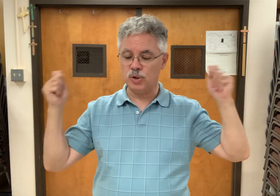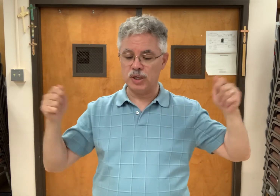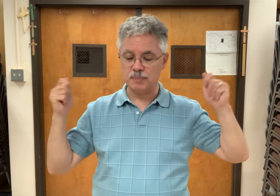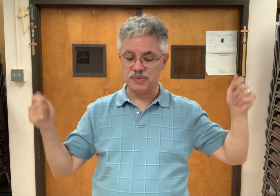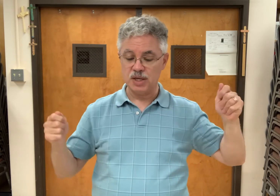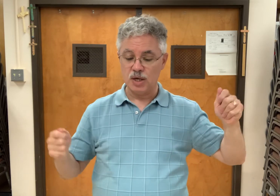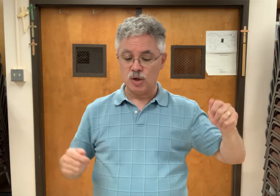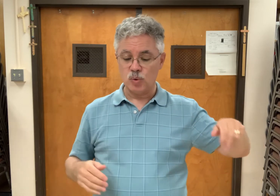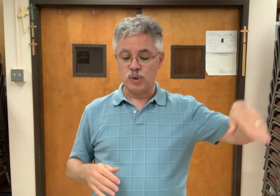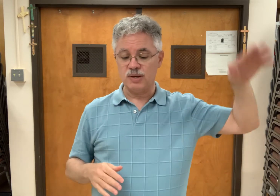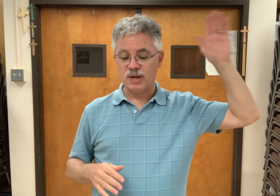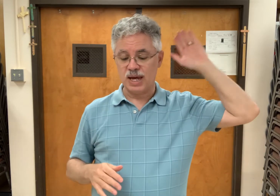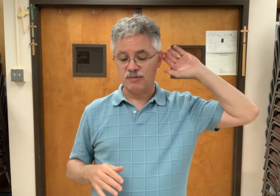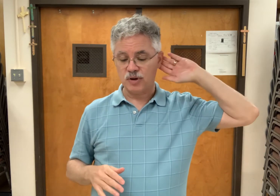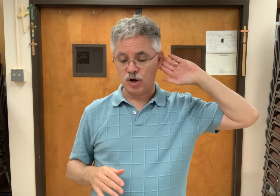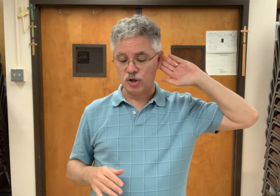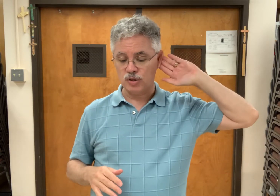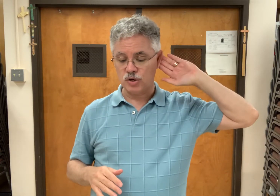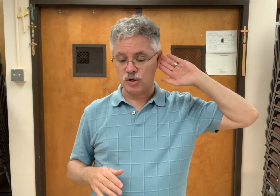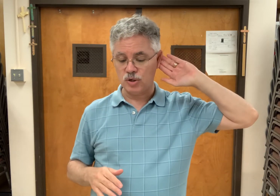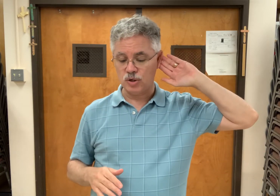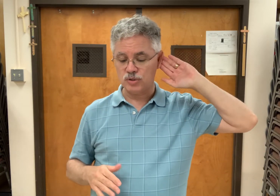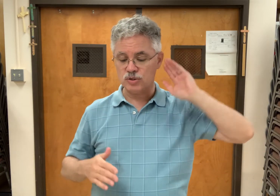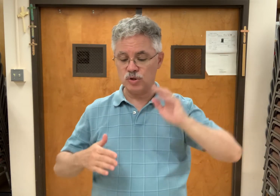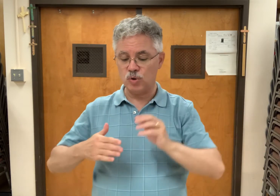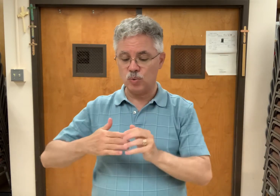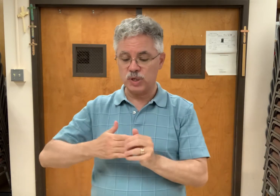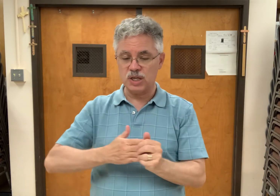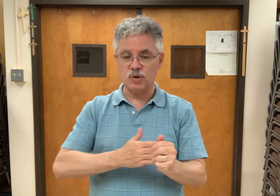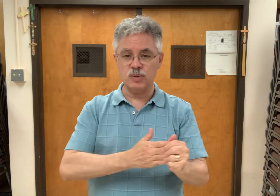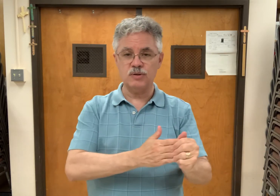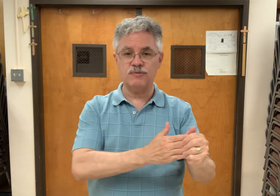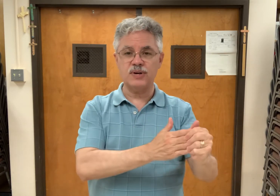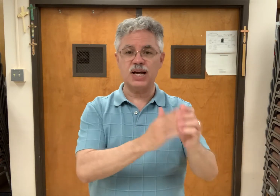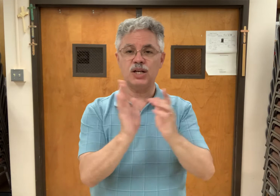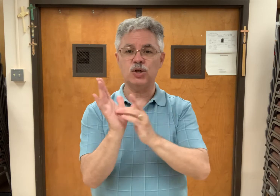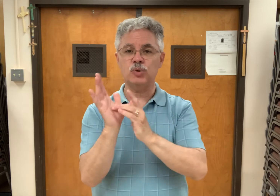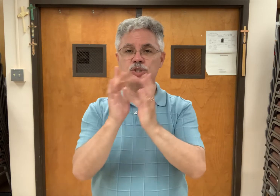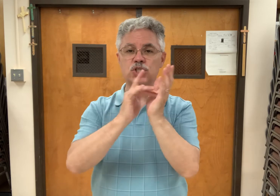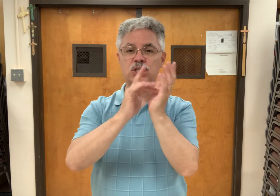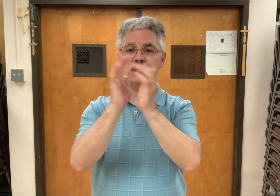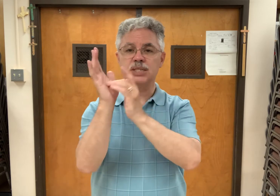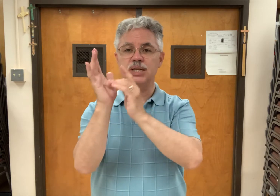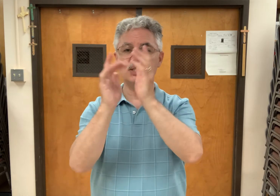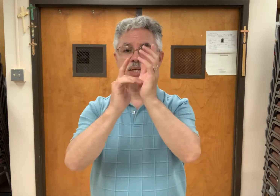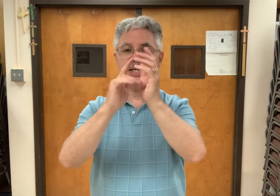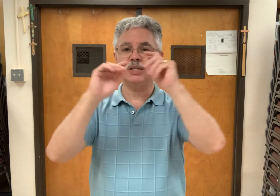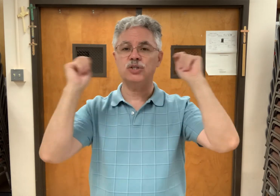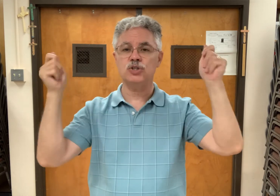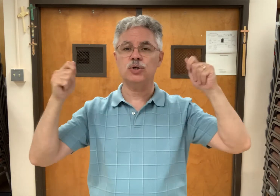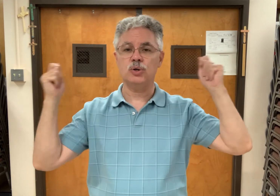we have heard the call so we will follow Jesus in joy